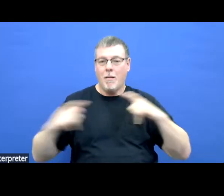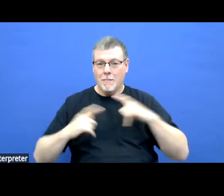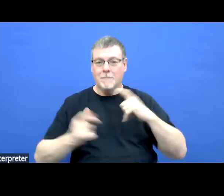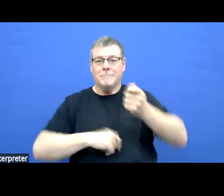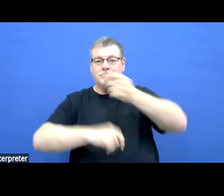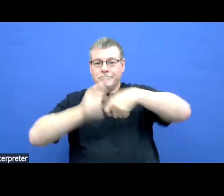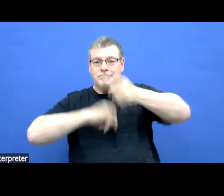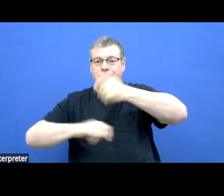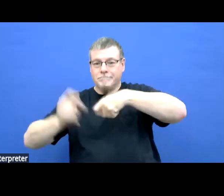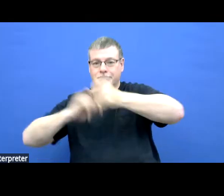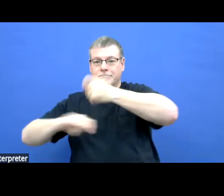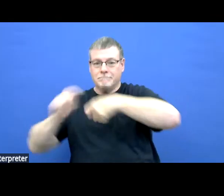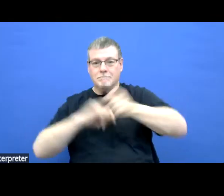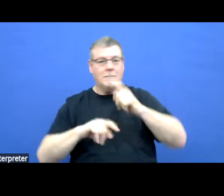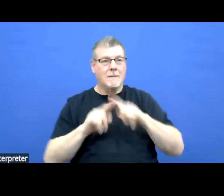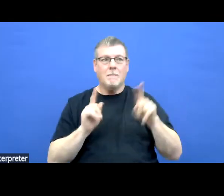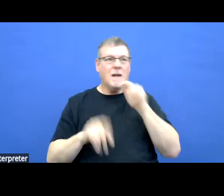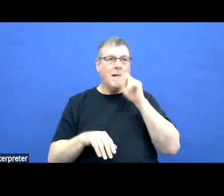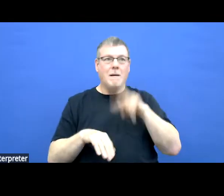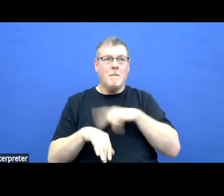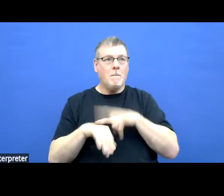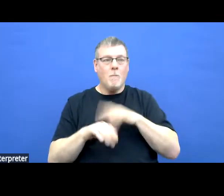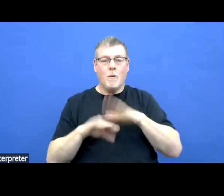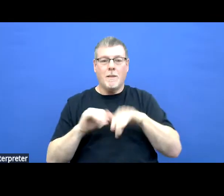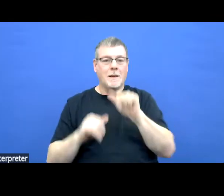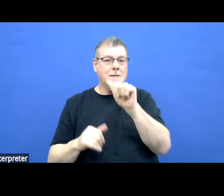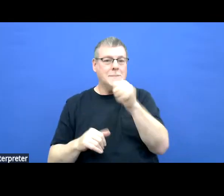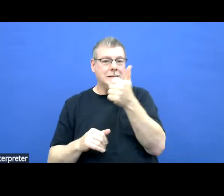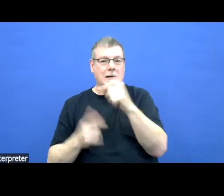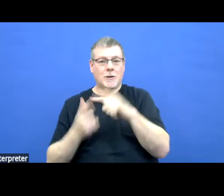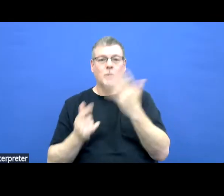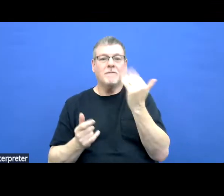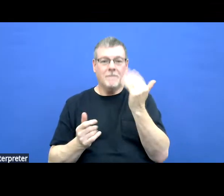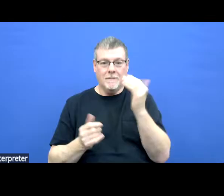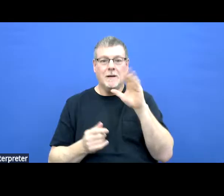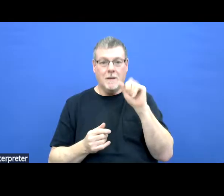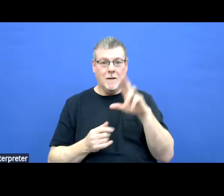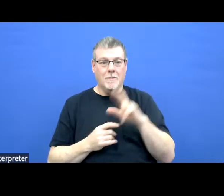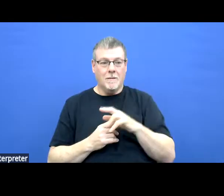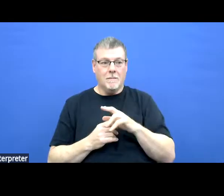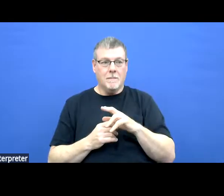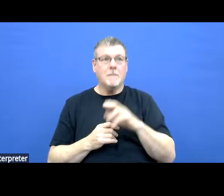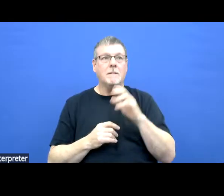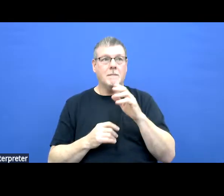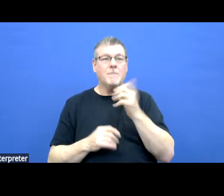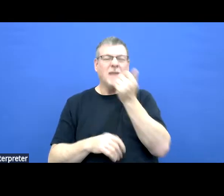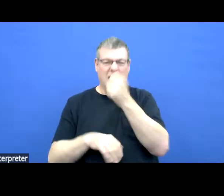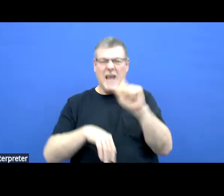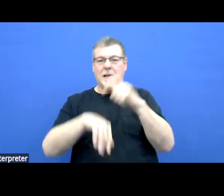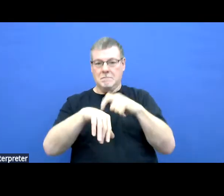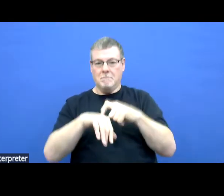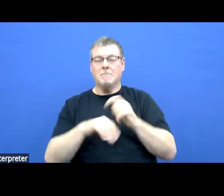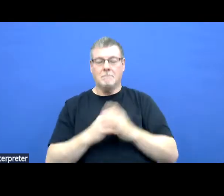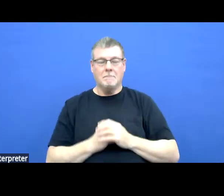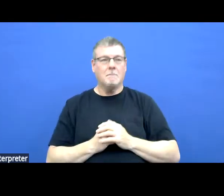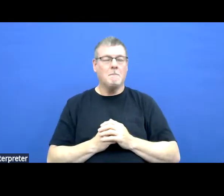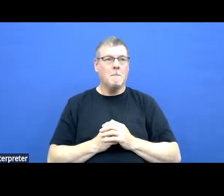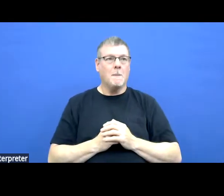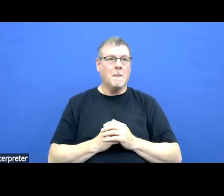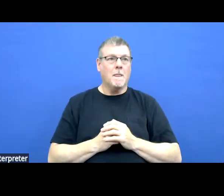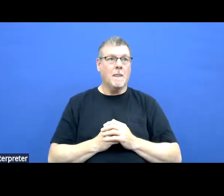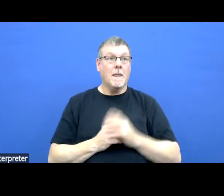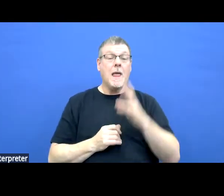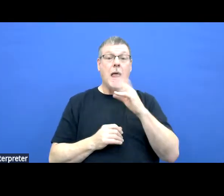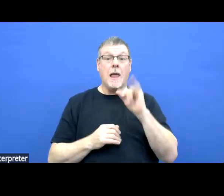stuff, but it's usually not more than like 10 to 15 cars, like in the At a given time. At any given time. Because if